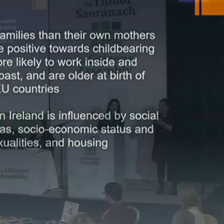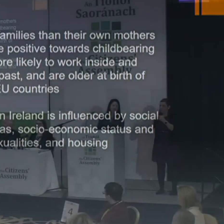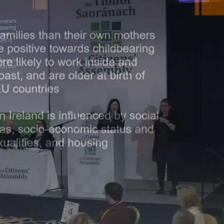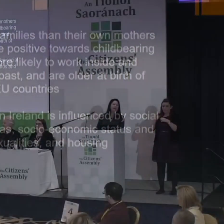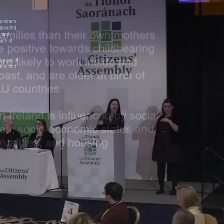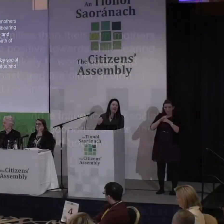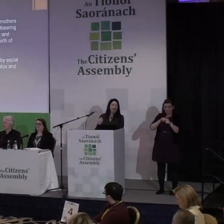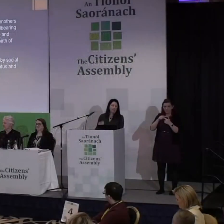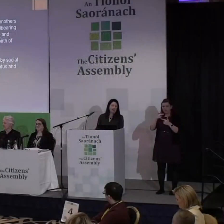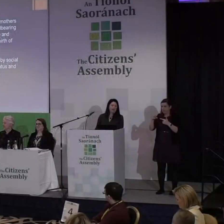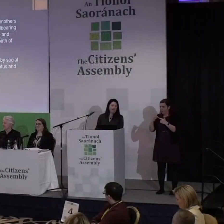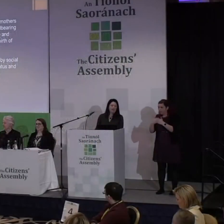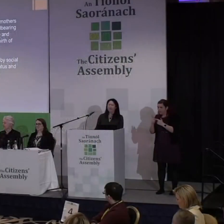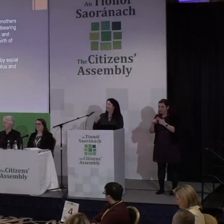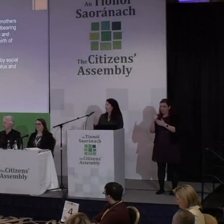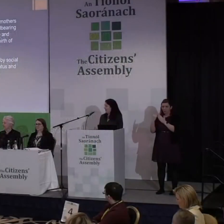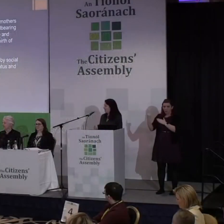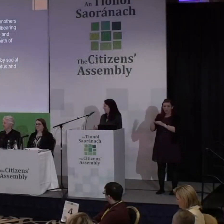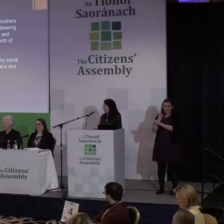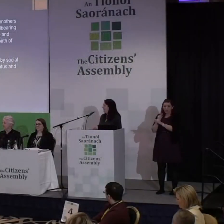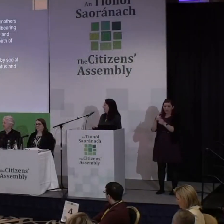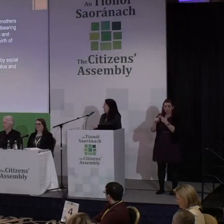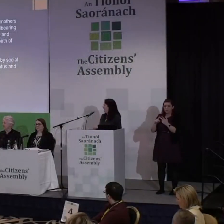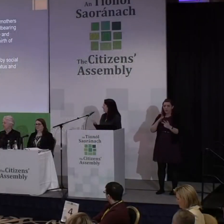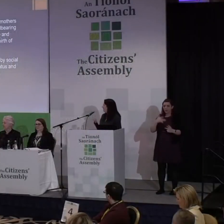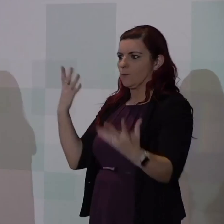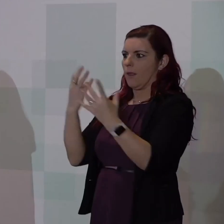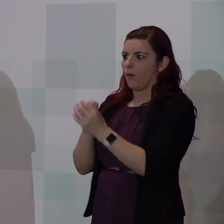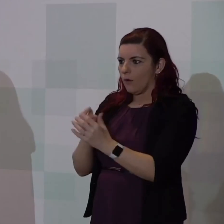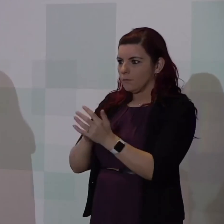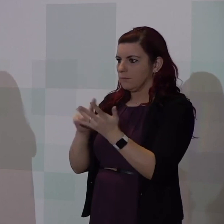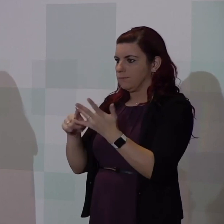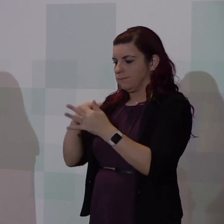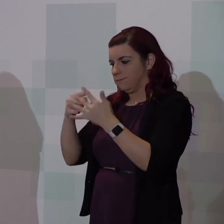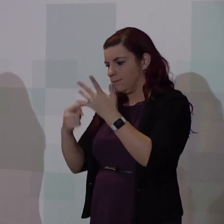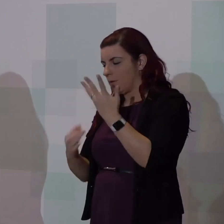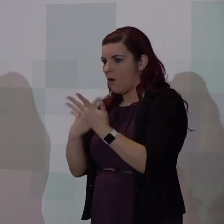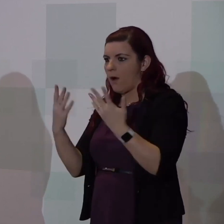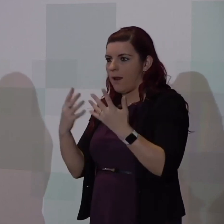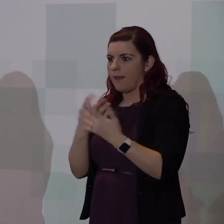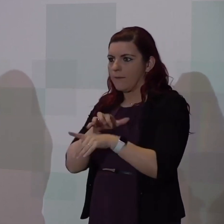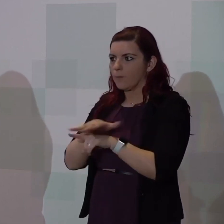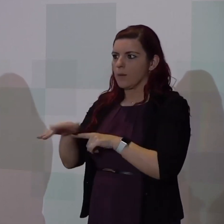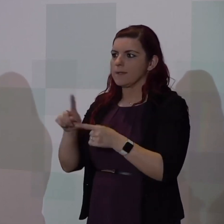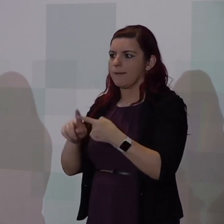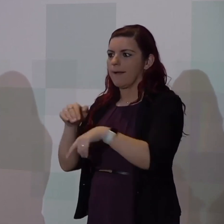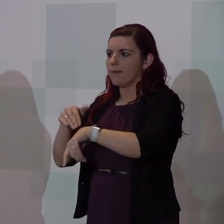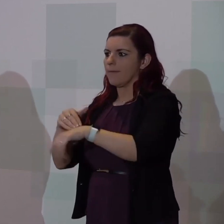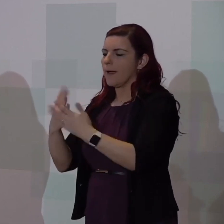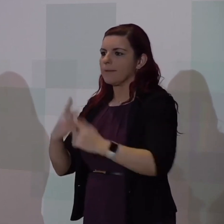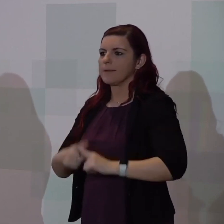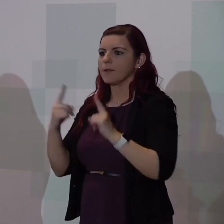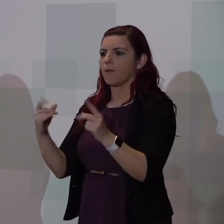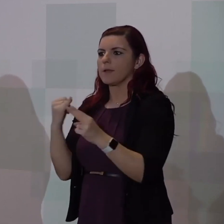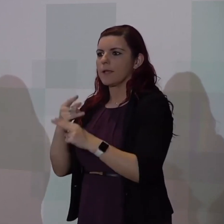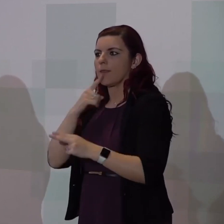unmarried, lone parenting, cohabiting, etc. All very much frame the difference in the